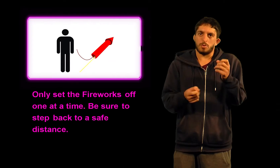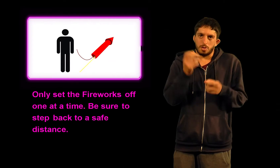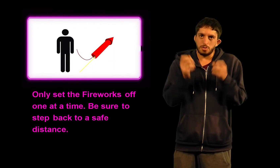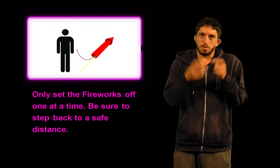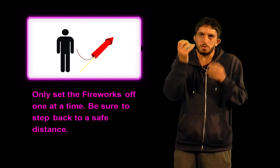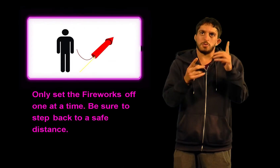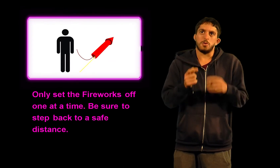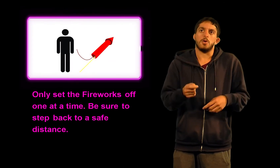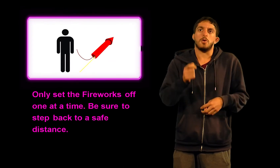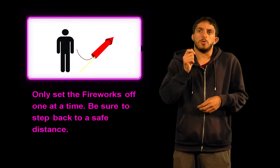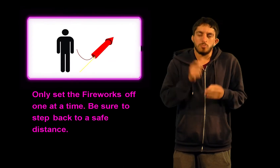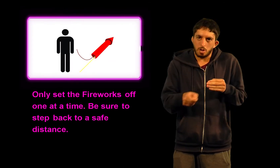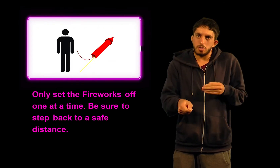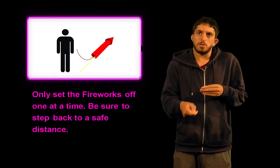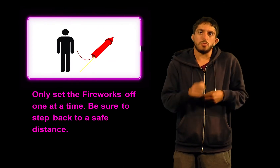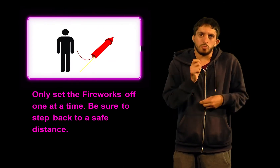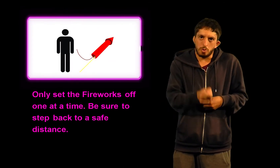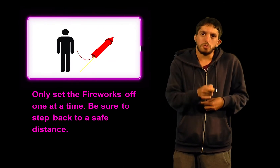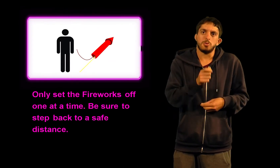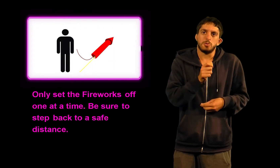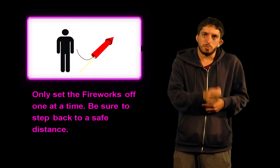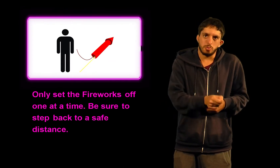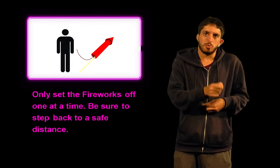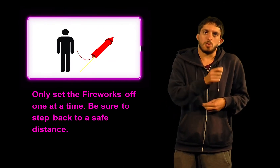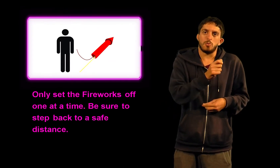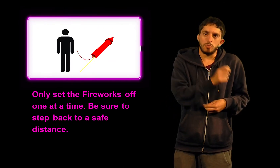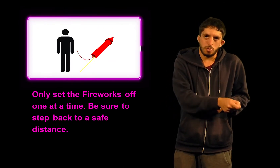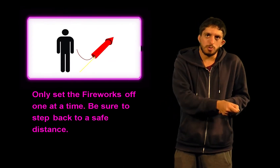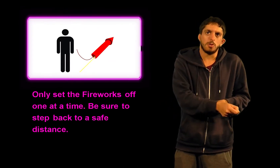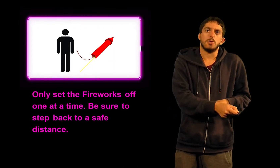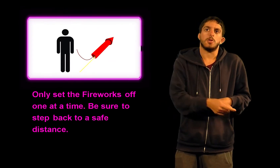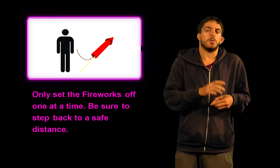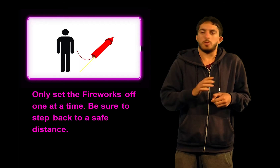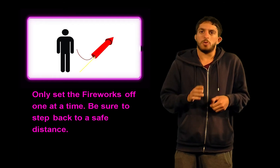Only set the fireworks off one at a time. Be sure to step back at a safe distance.